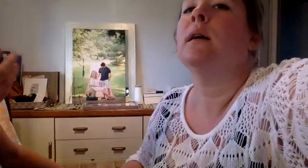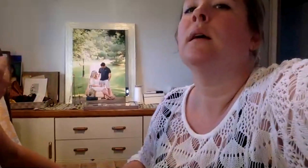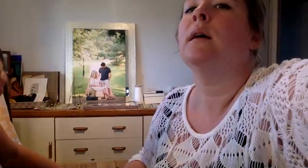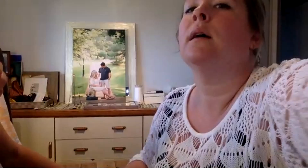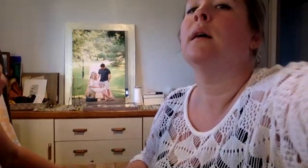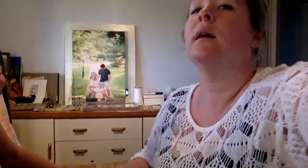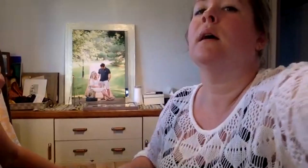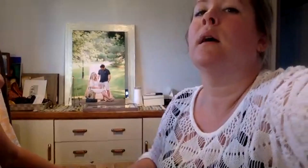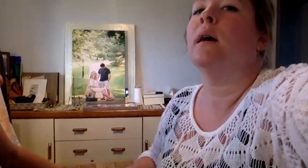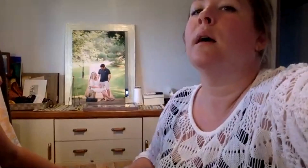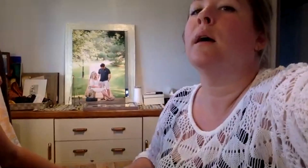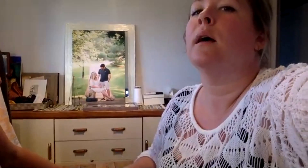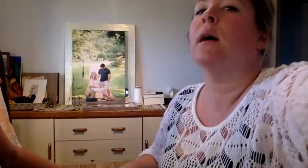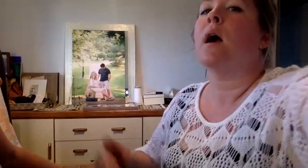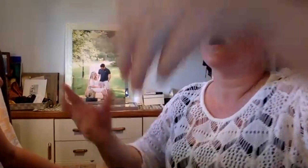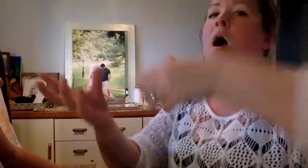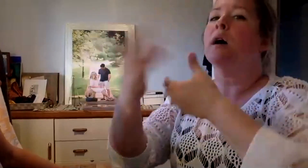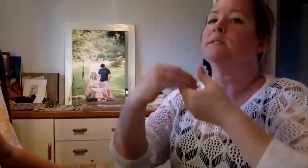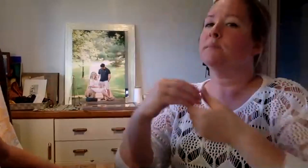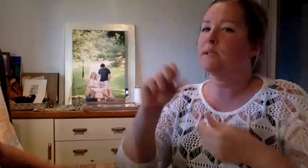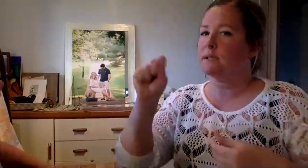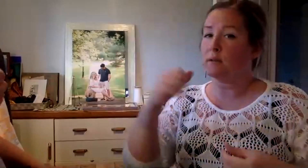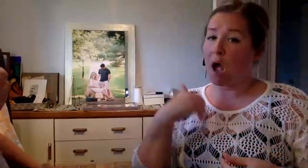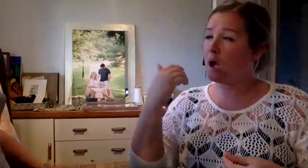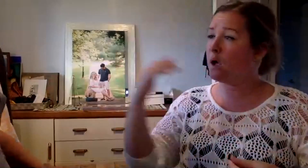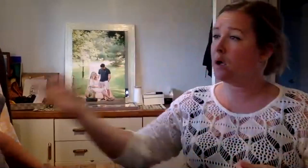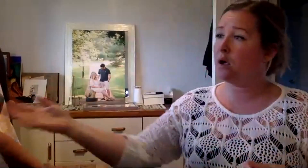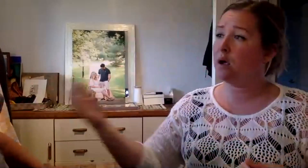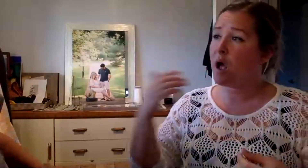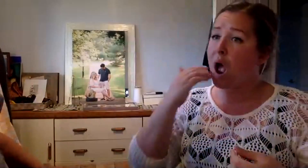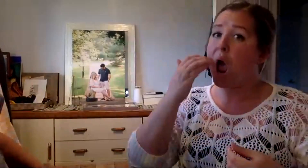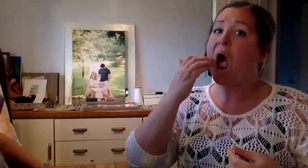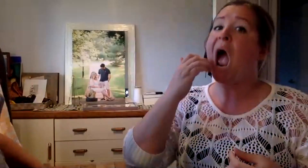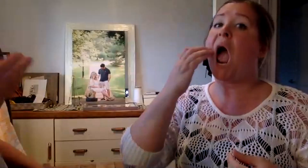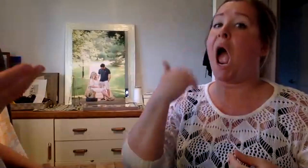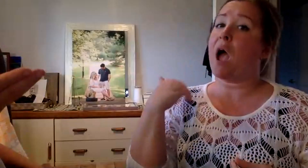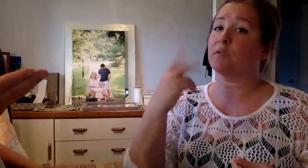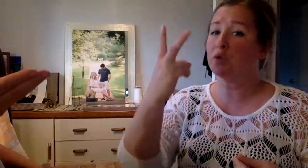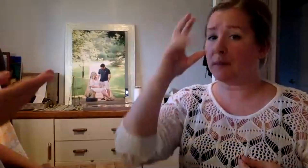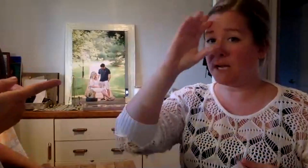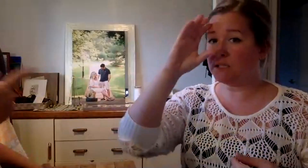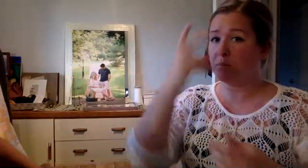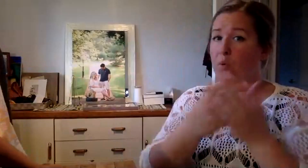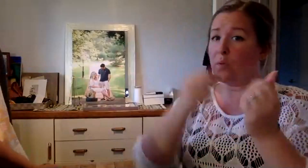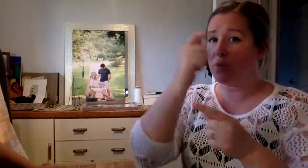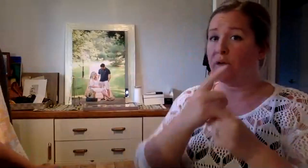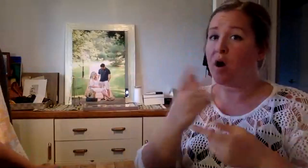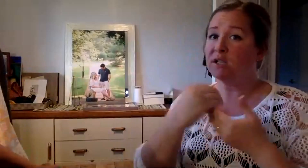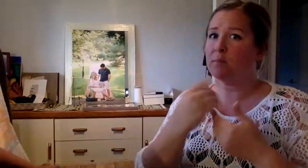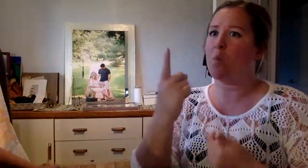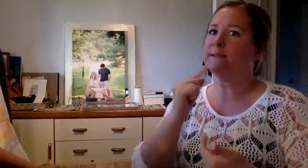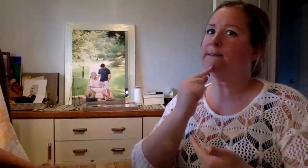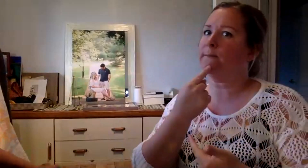important. I think it helps with communication. And they're autistic. Yes, I have 2